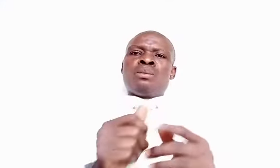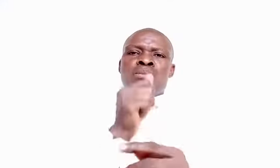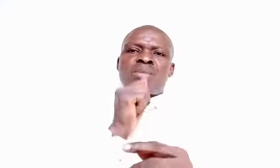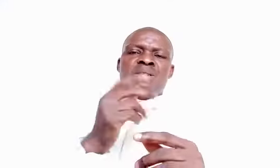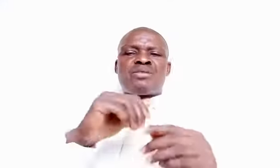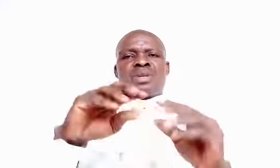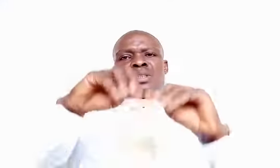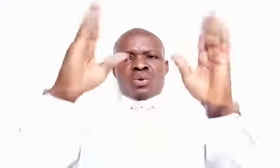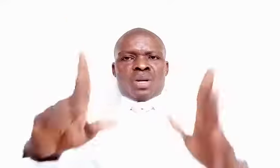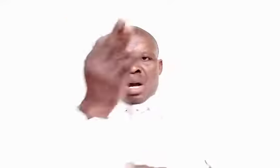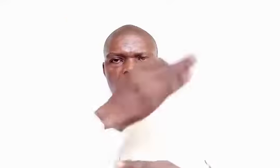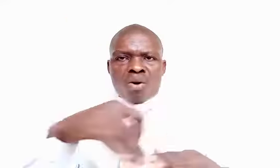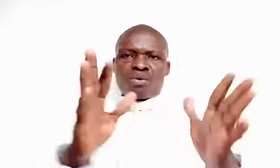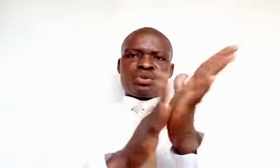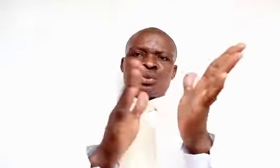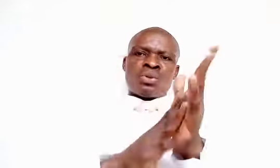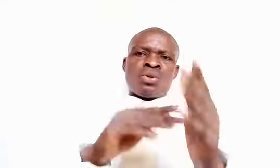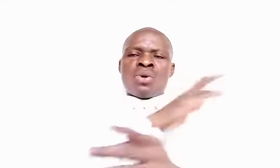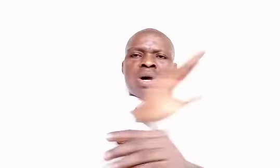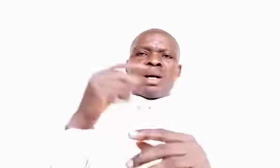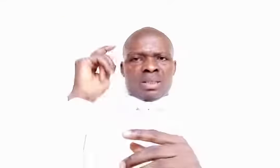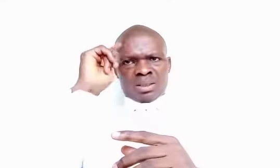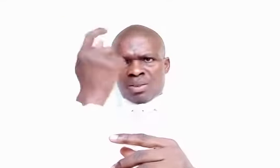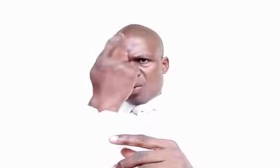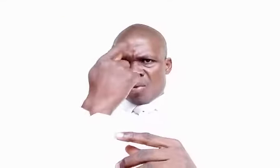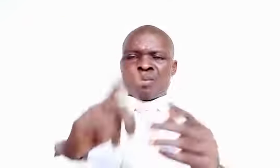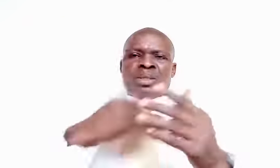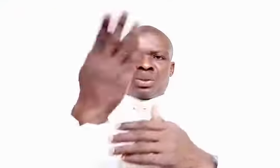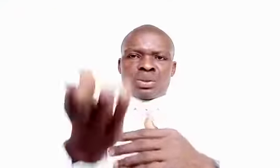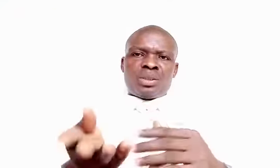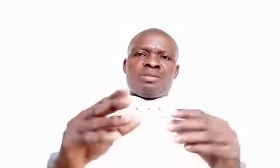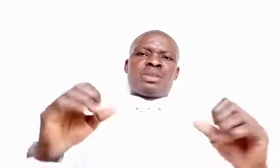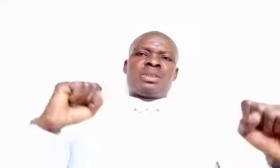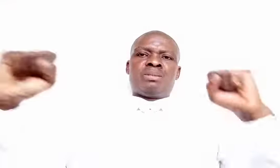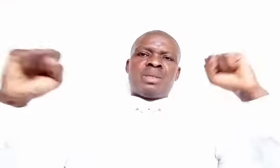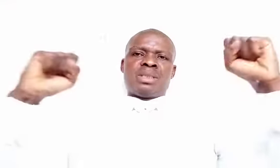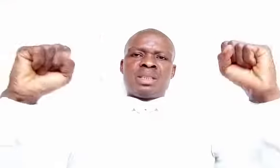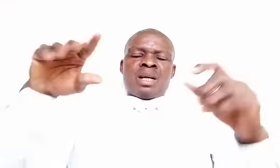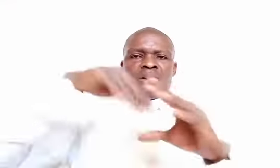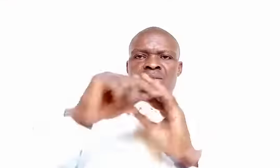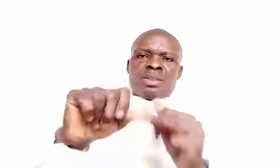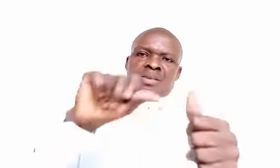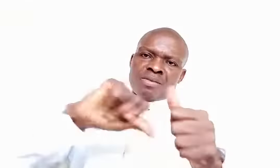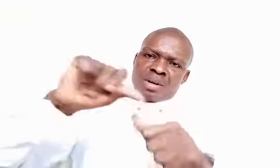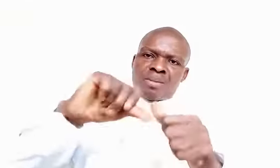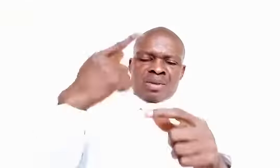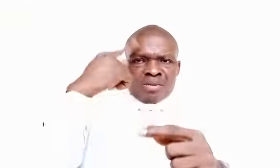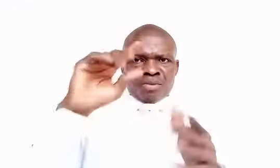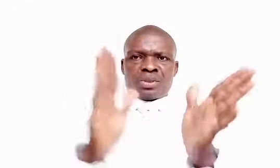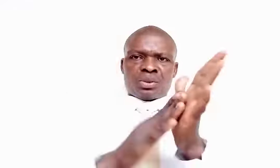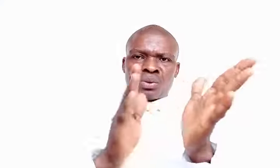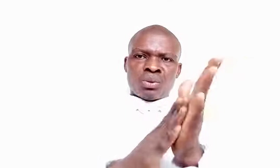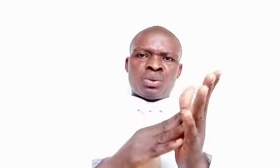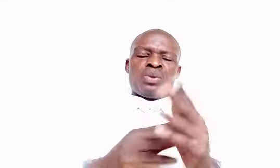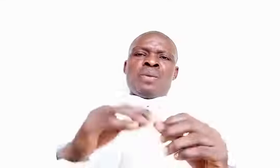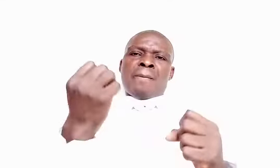schools and the government to provide a sporting environment for schools. Many stadia can be